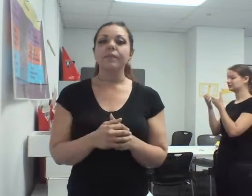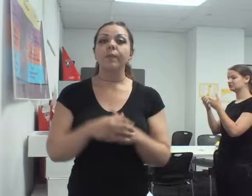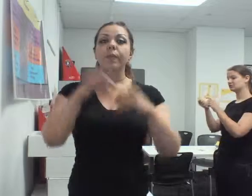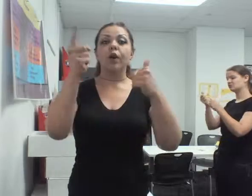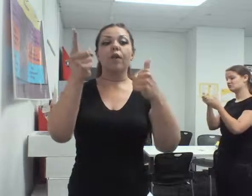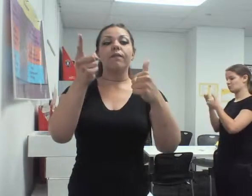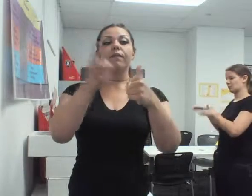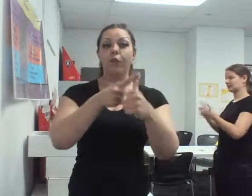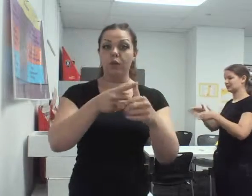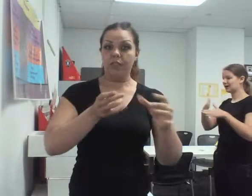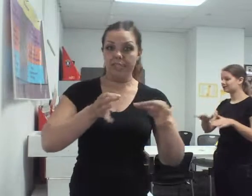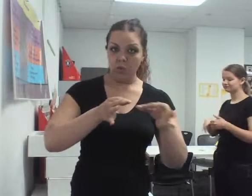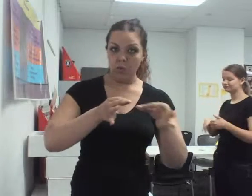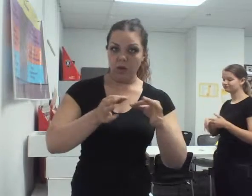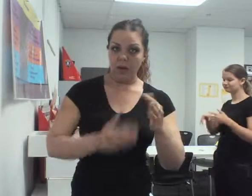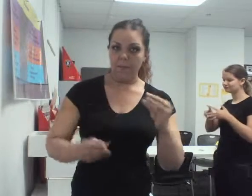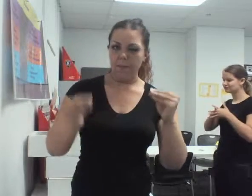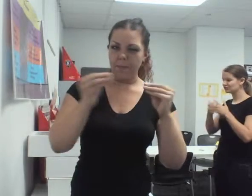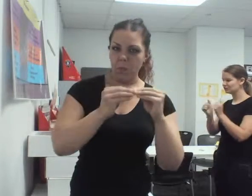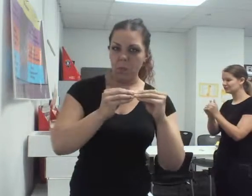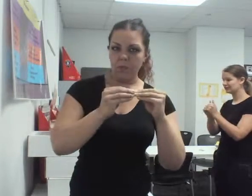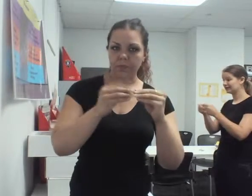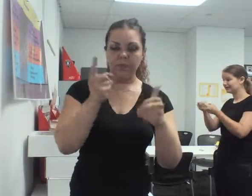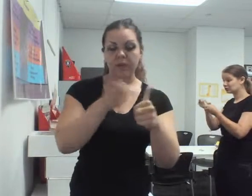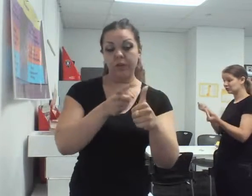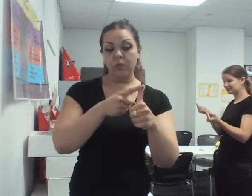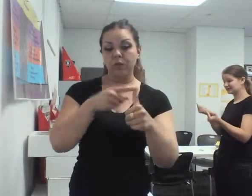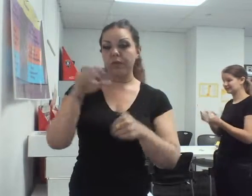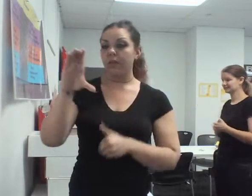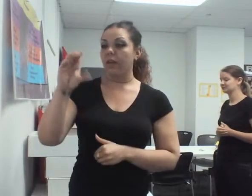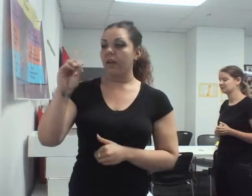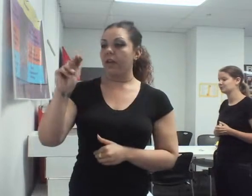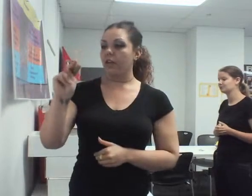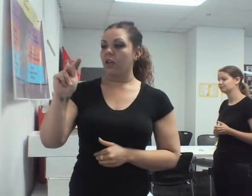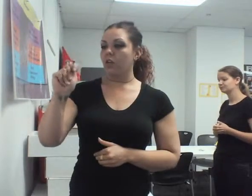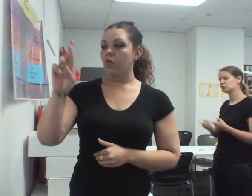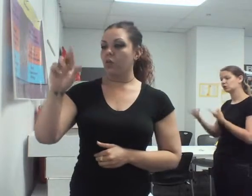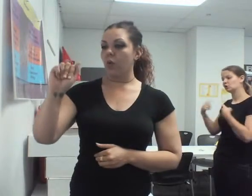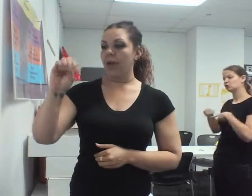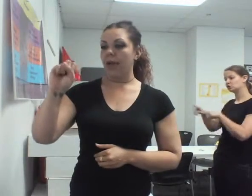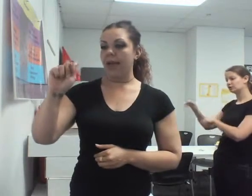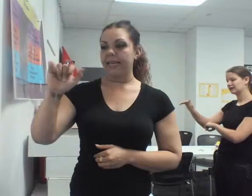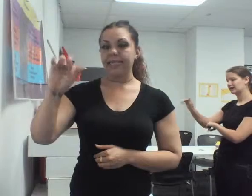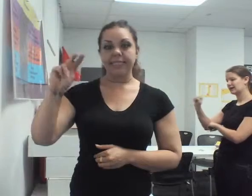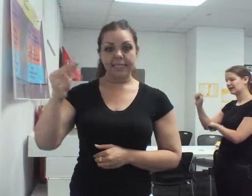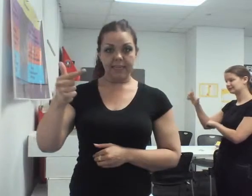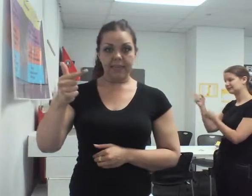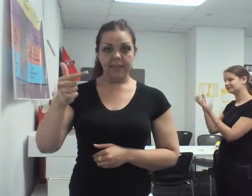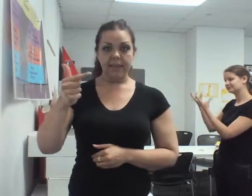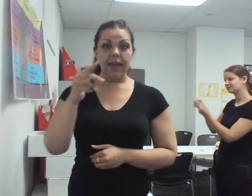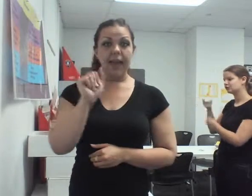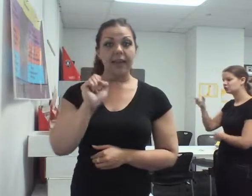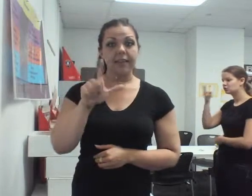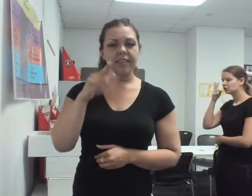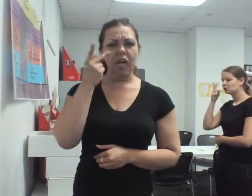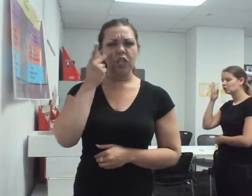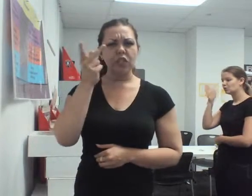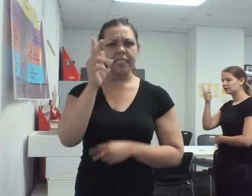contrasting. In ASL, you'll see people do this all the time. Again, it's for clarity and